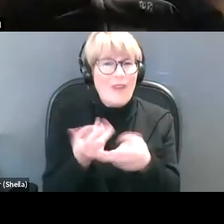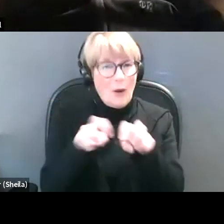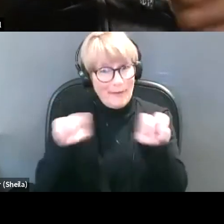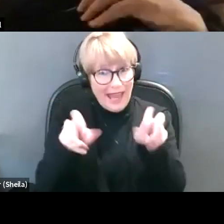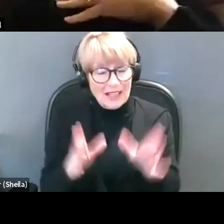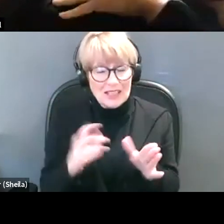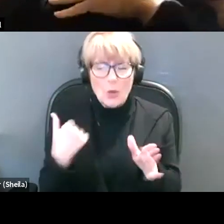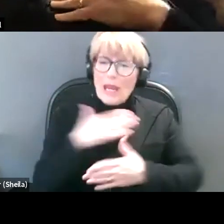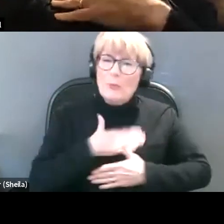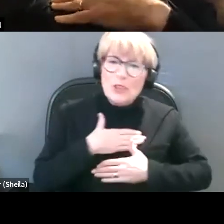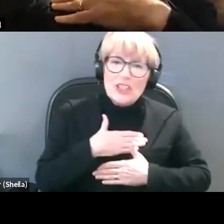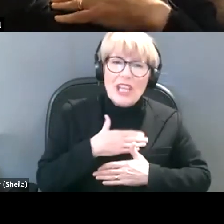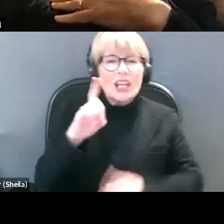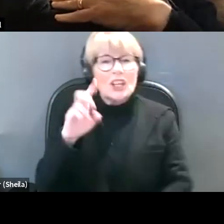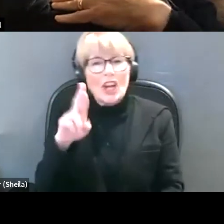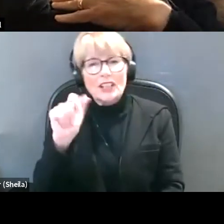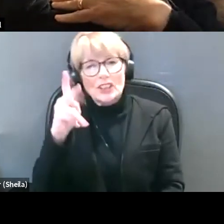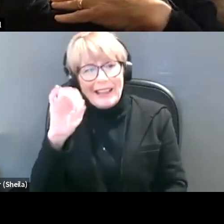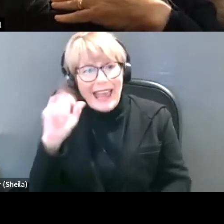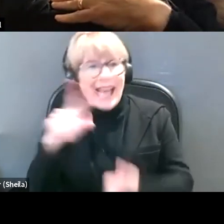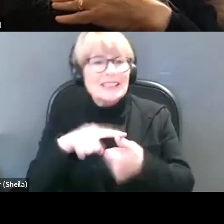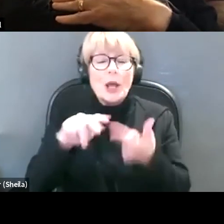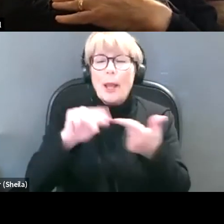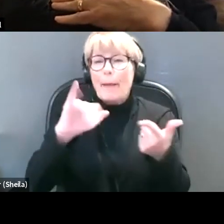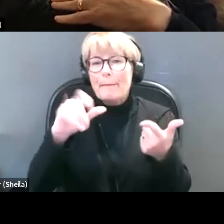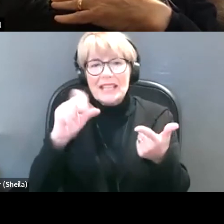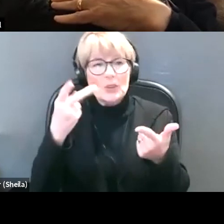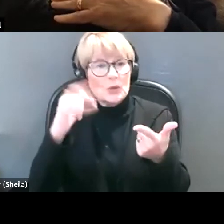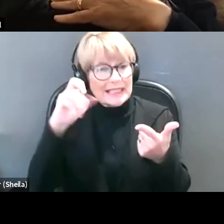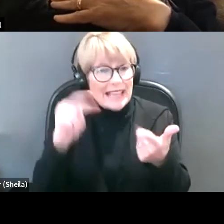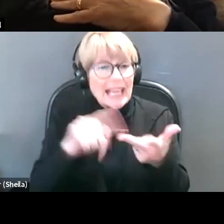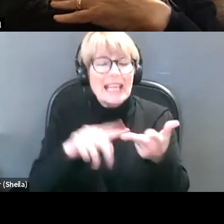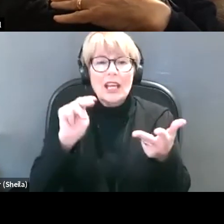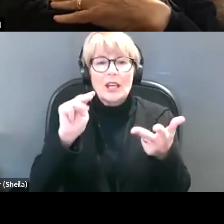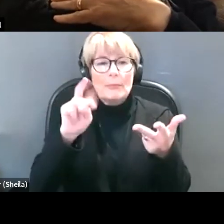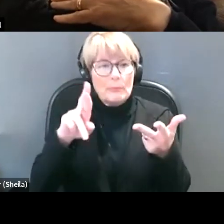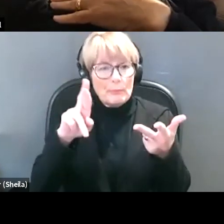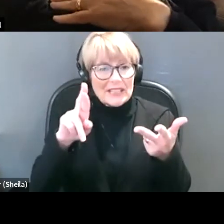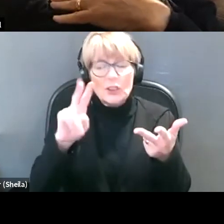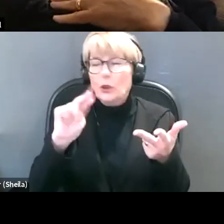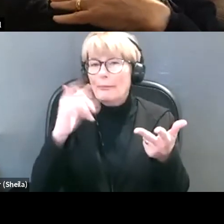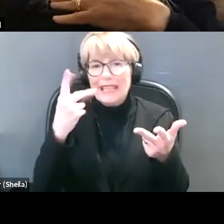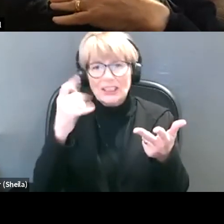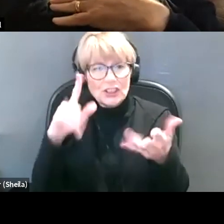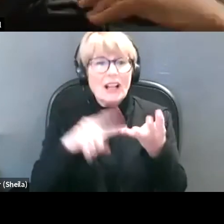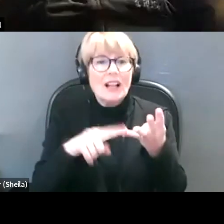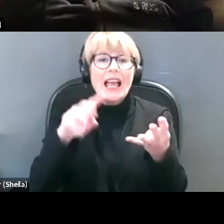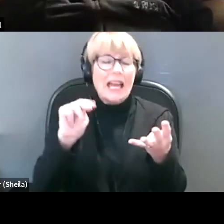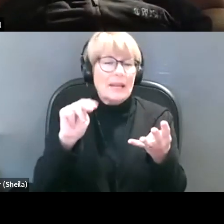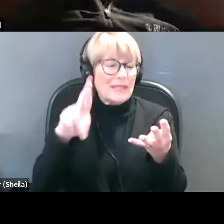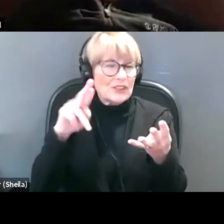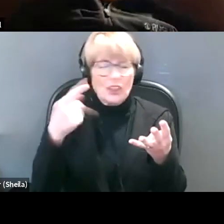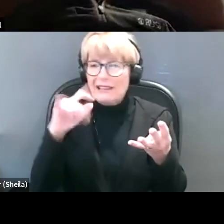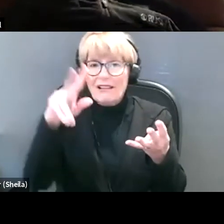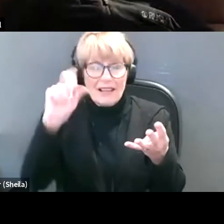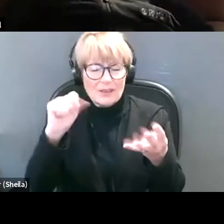appreciate Dr. Ansel, Mr. Gillis, Ms. Hussein, Mr. Mitchell for joining us today. Clearly, this discussion could have gone on for